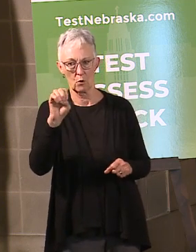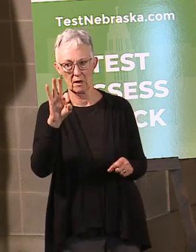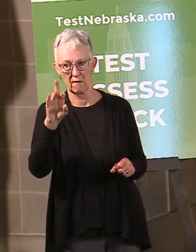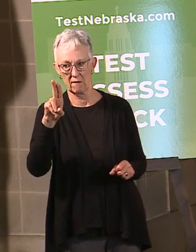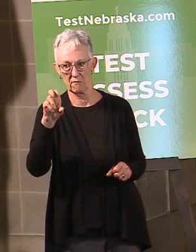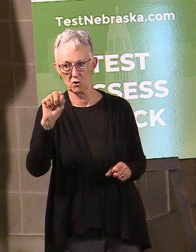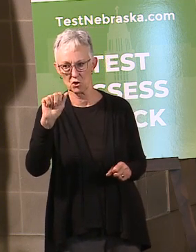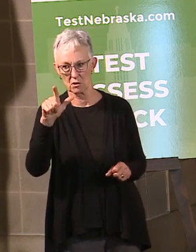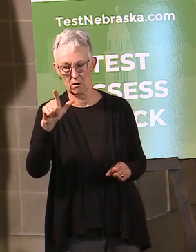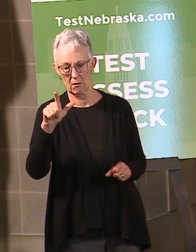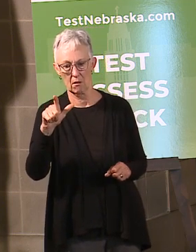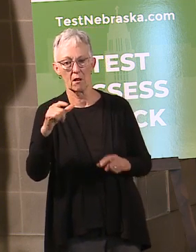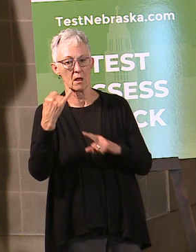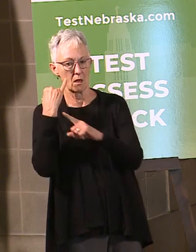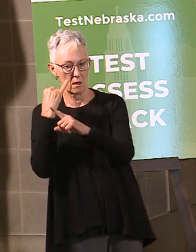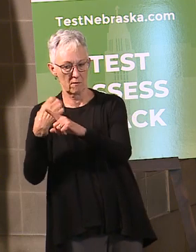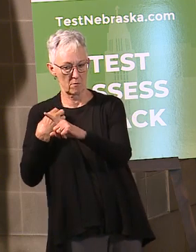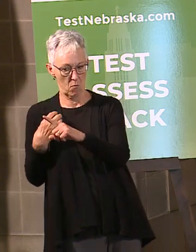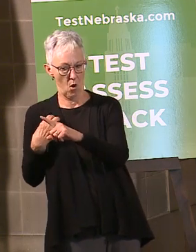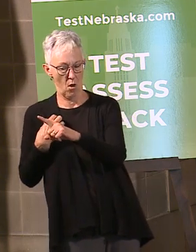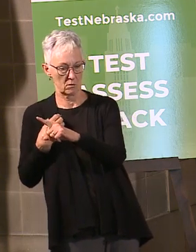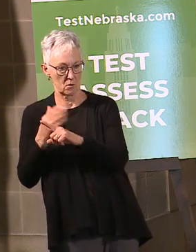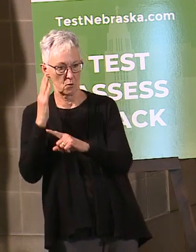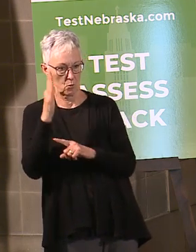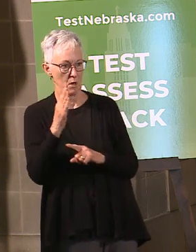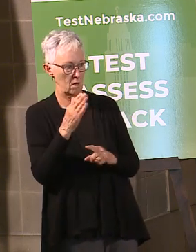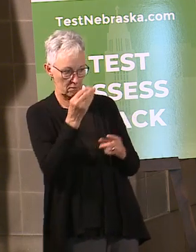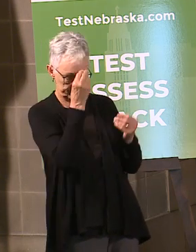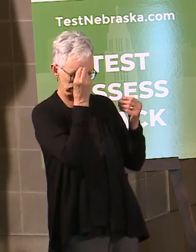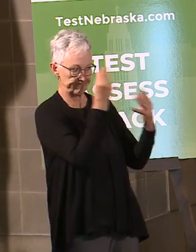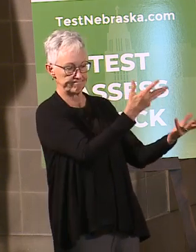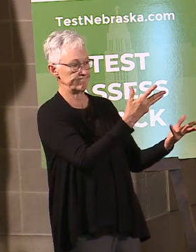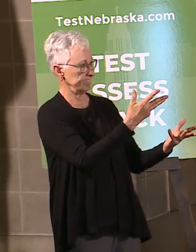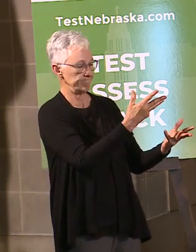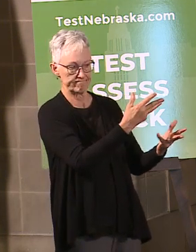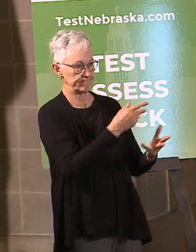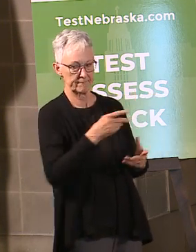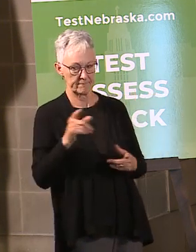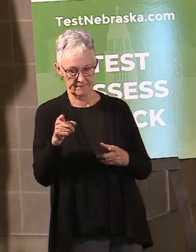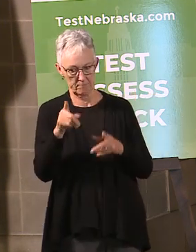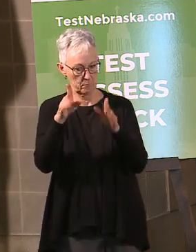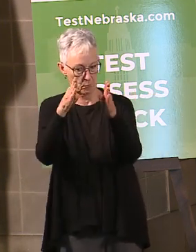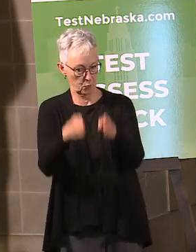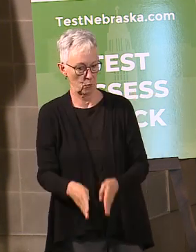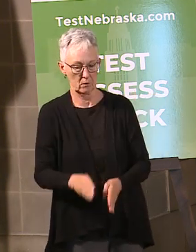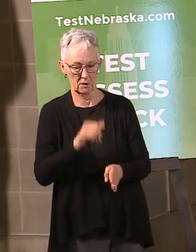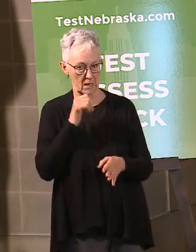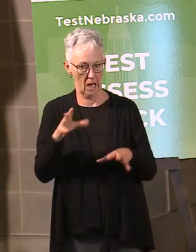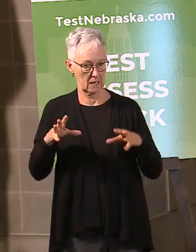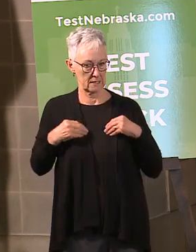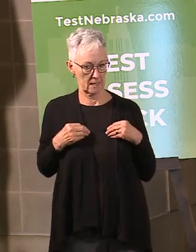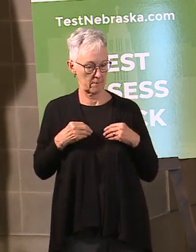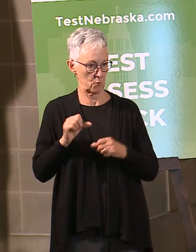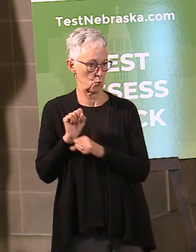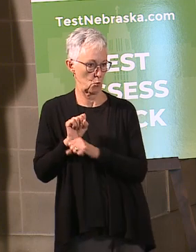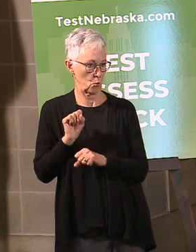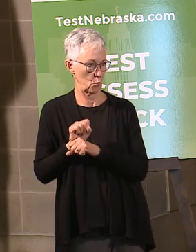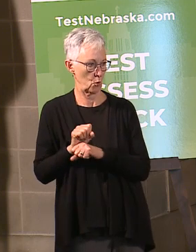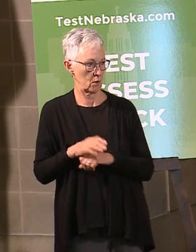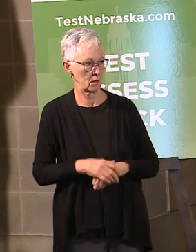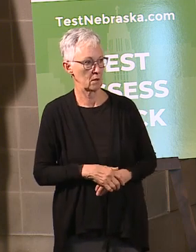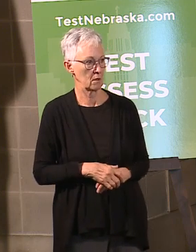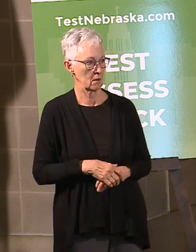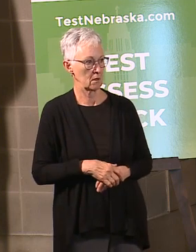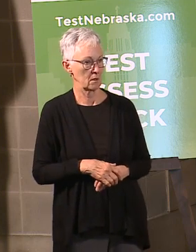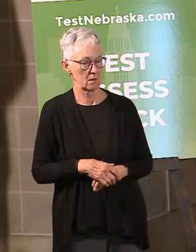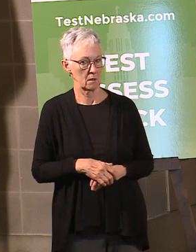And if employers would report either a refusal of suitable work, because I know before this all started, employers were hounding us constantly to help them